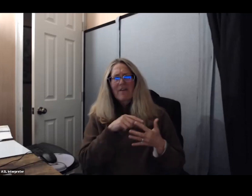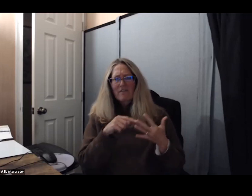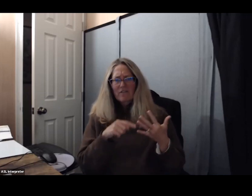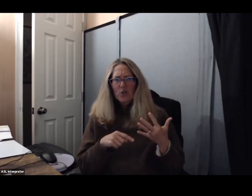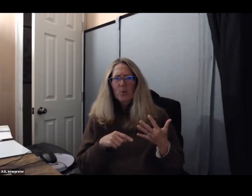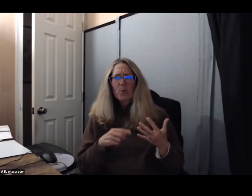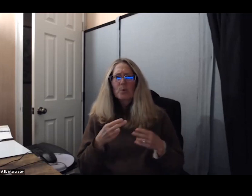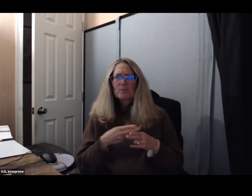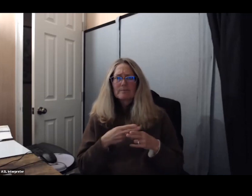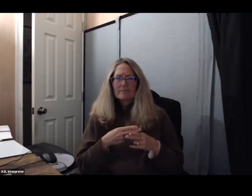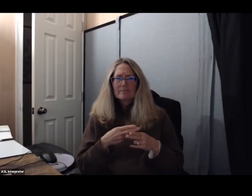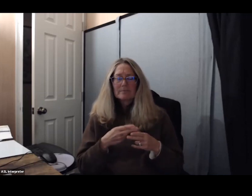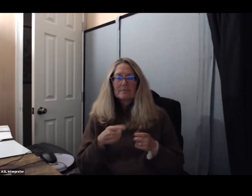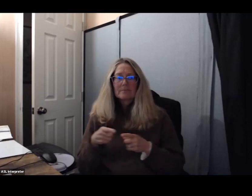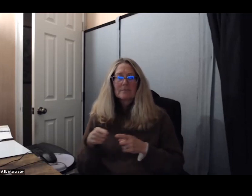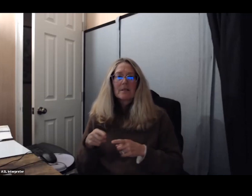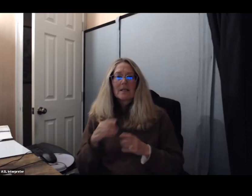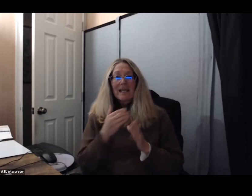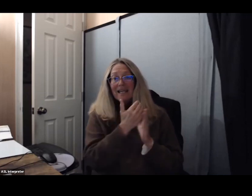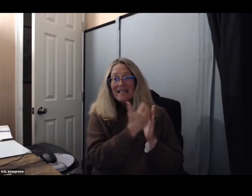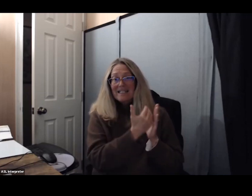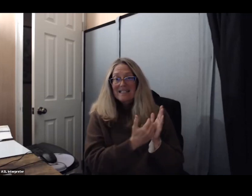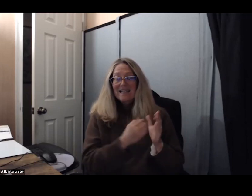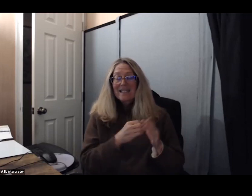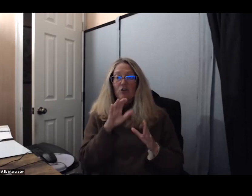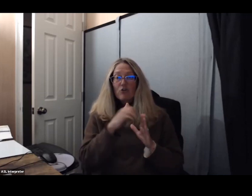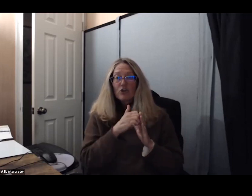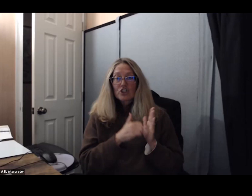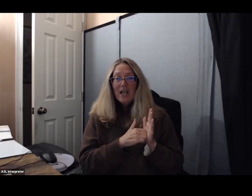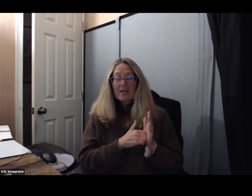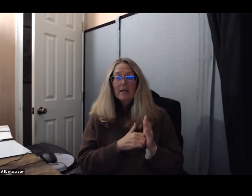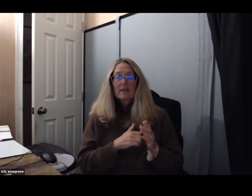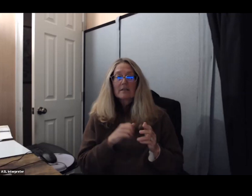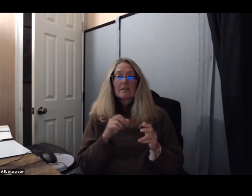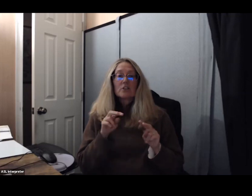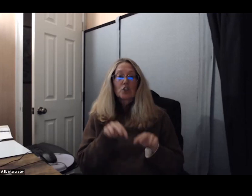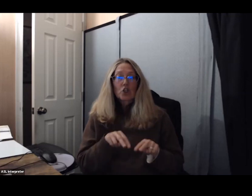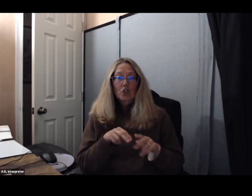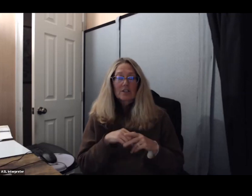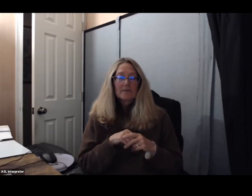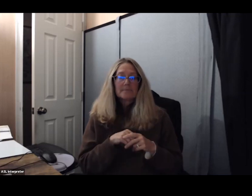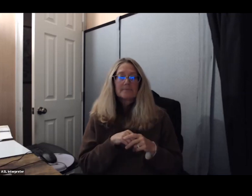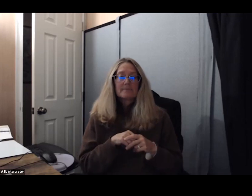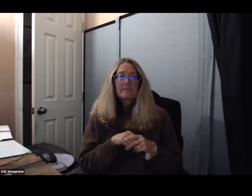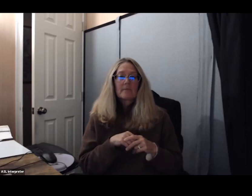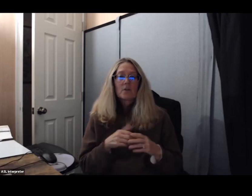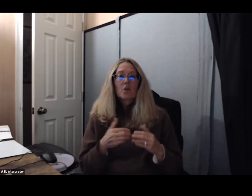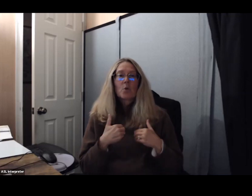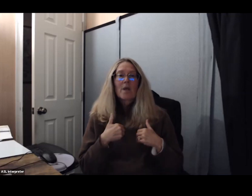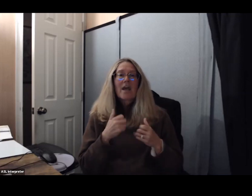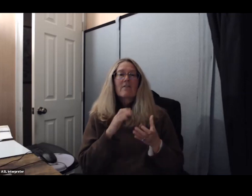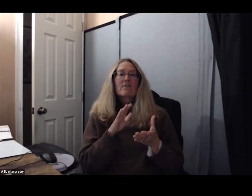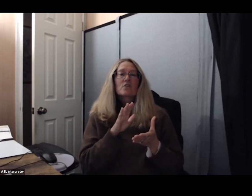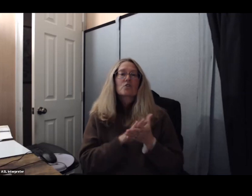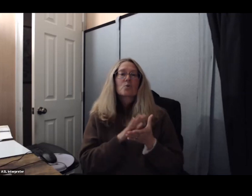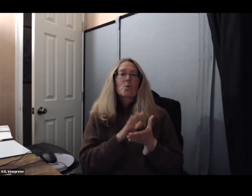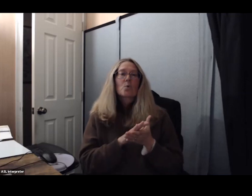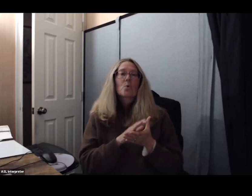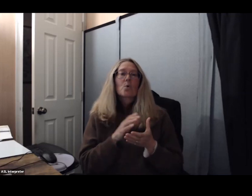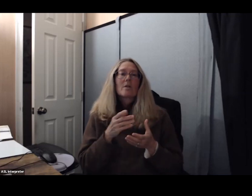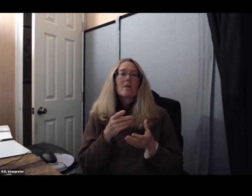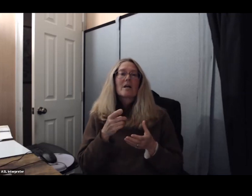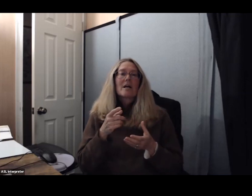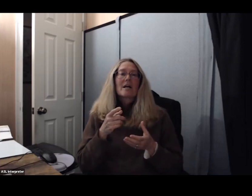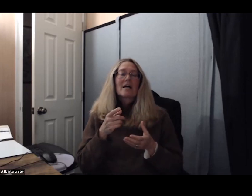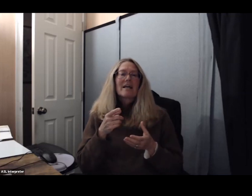coming events. They are listed there in your agenda to look at that. We have school this next weekend. We're